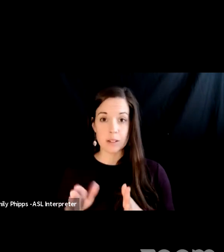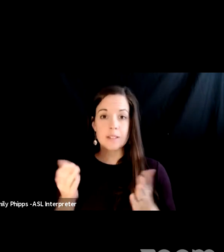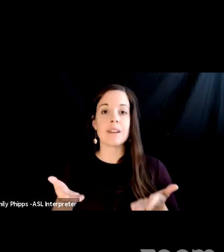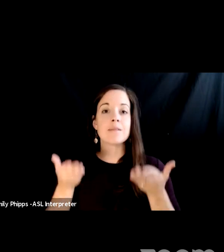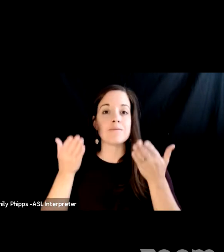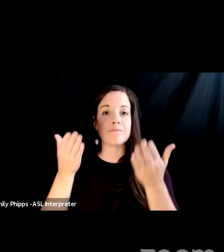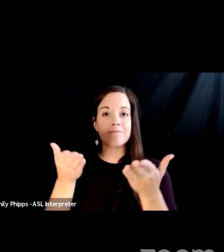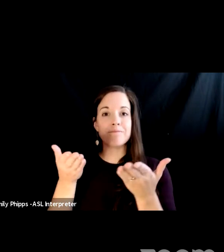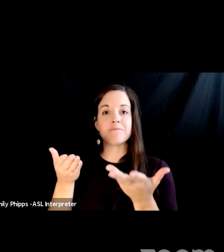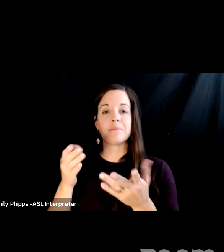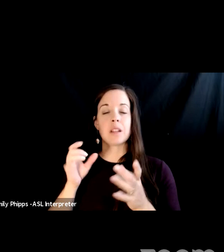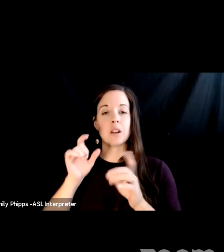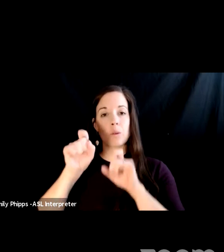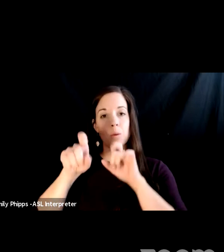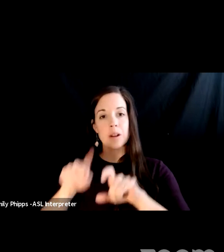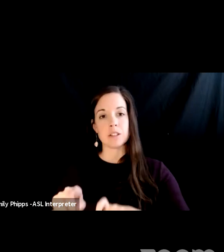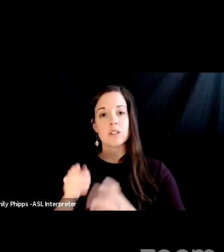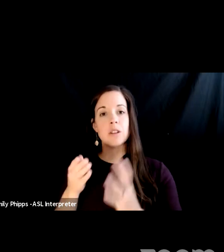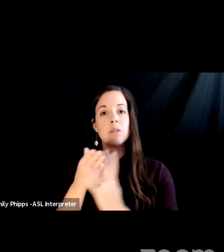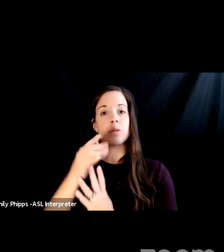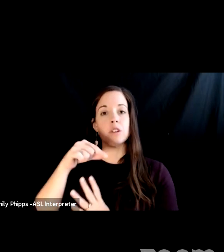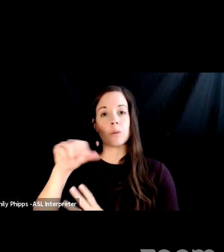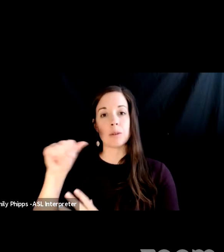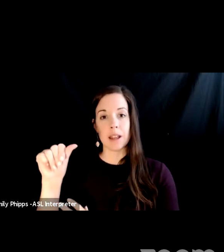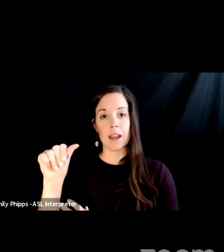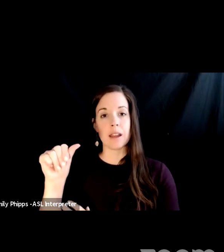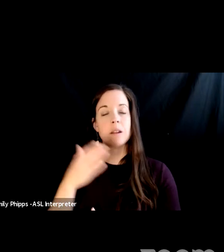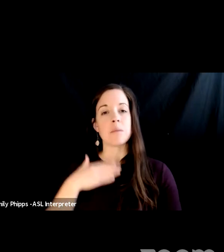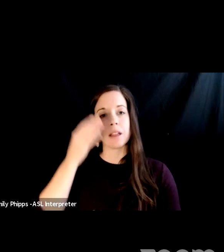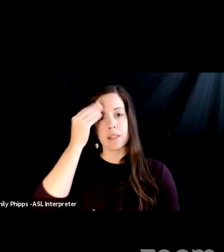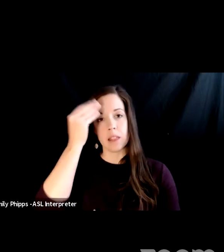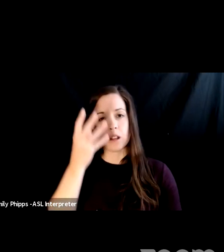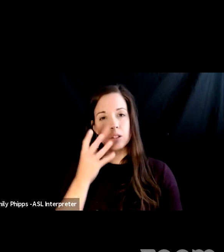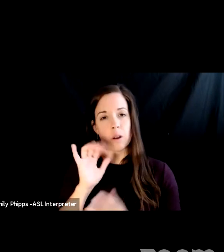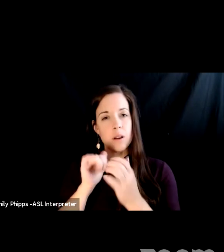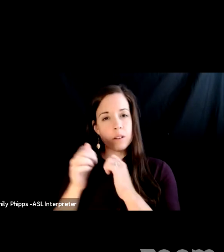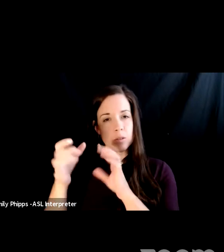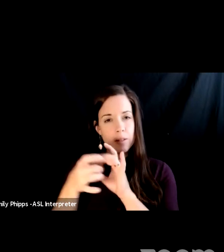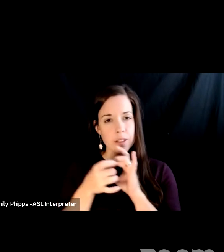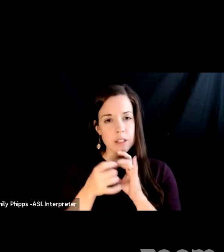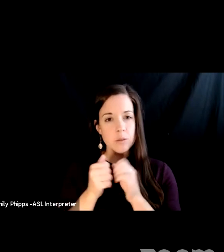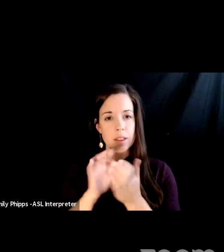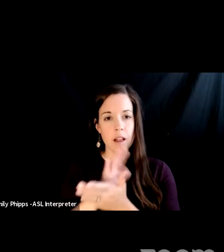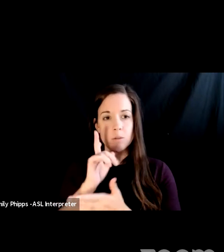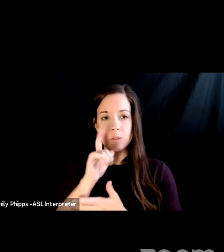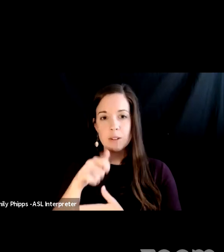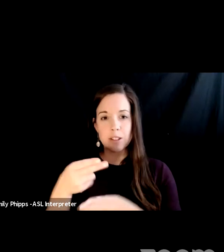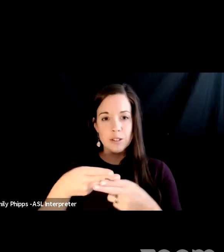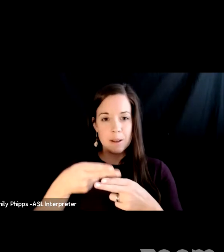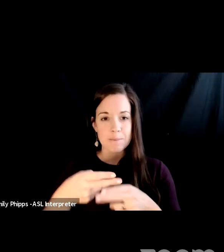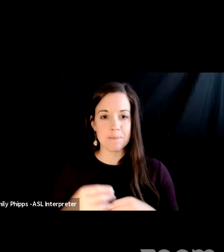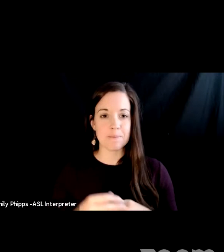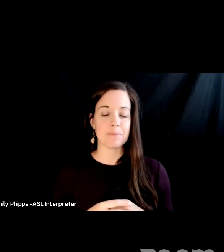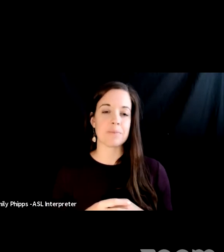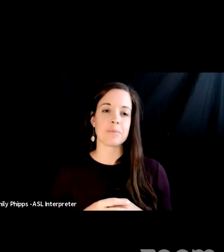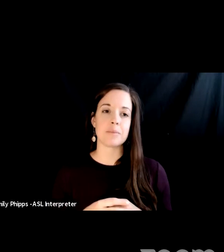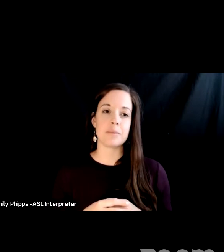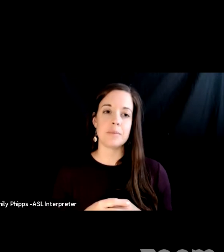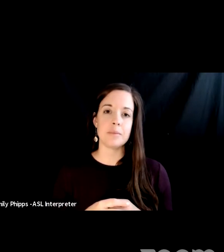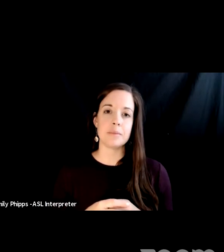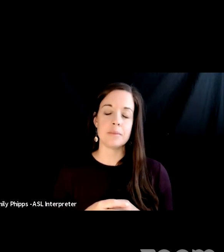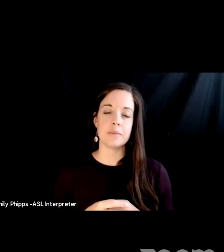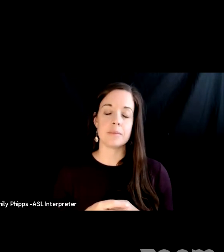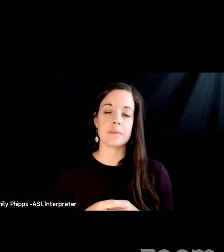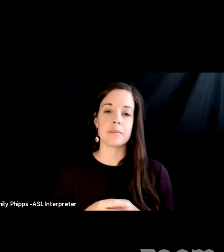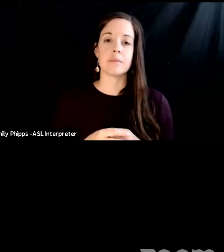the Q&A feature. Please indicate your affiliation with the college, but we don't need your name. And now I'd like to introduce